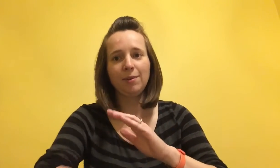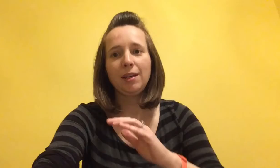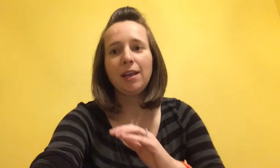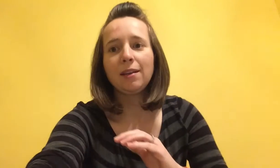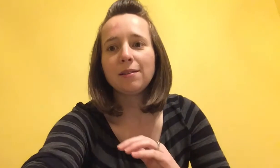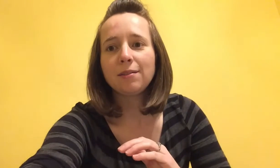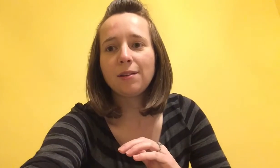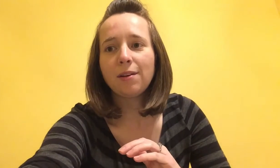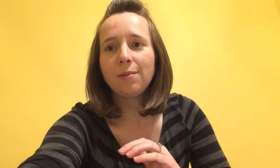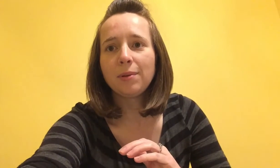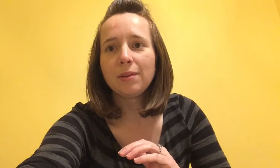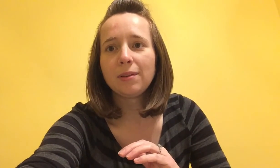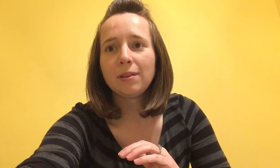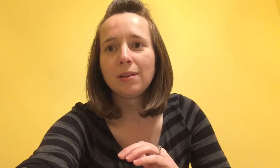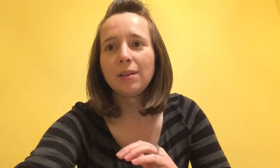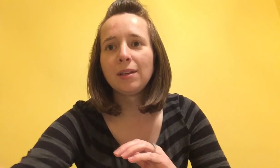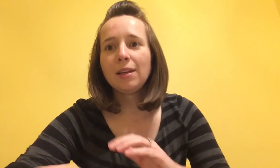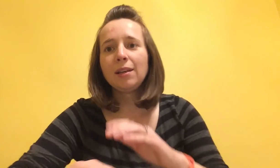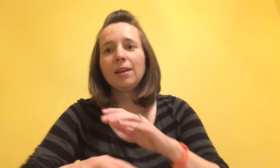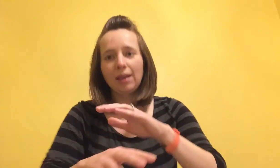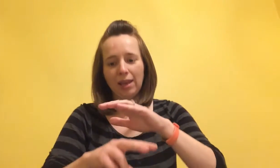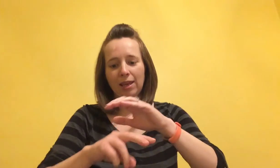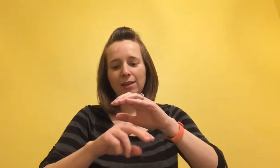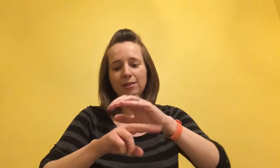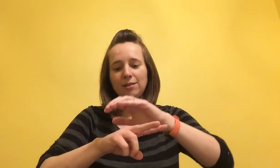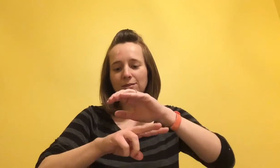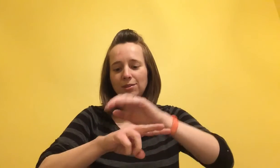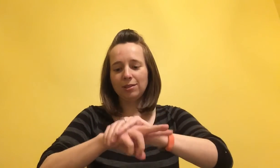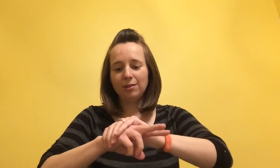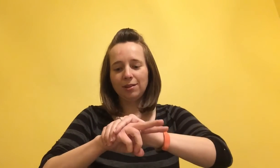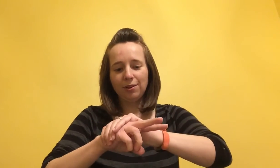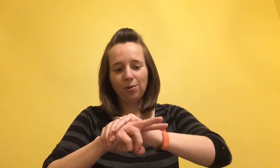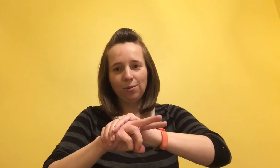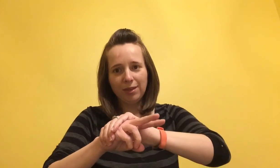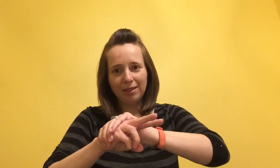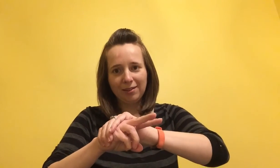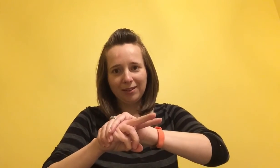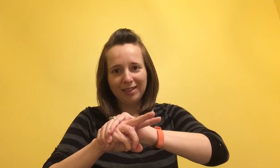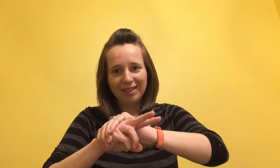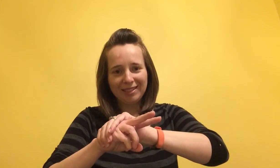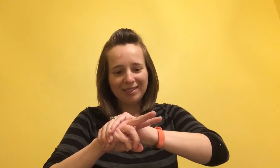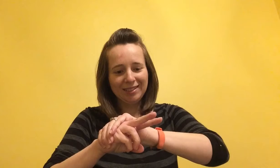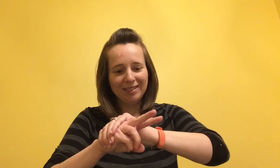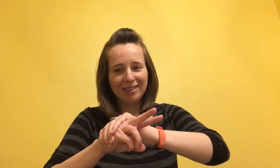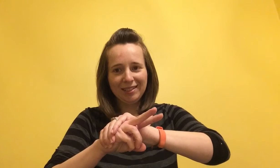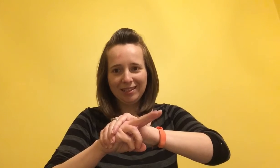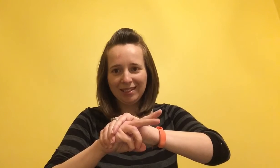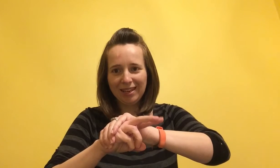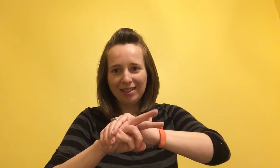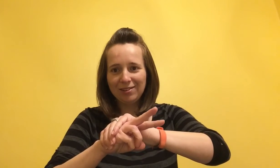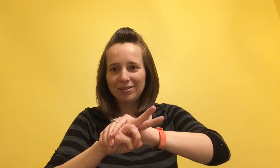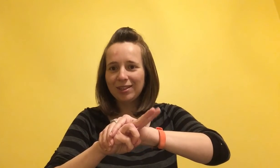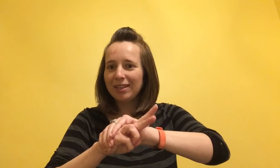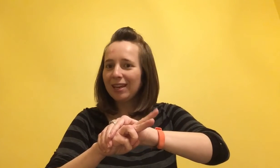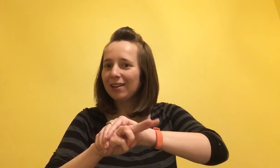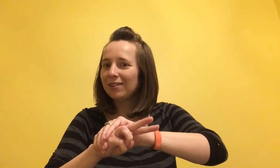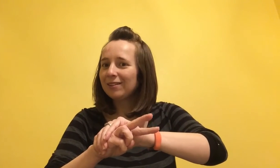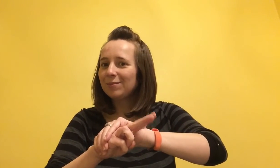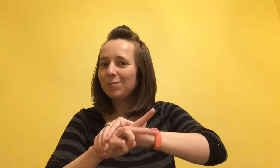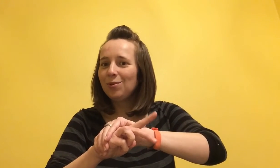non-dominant hand on top, and you're just going to kind of hold that there like this. And then you're just going to kind of